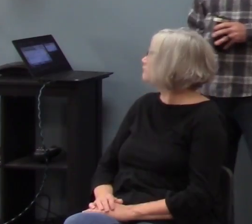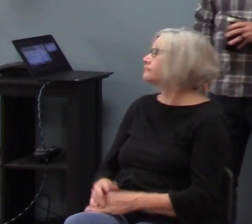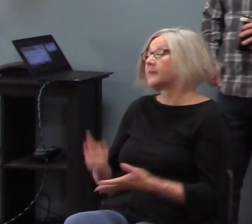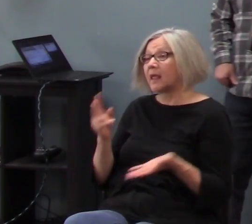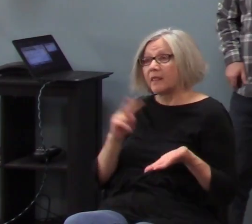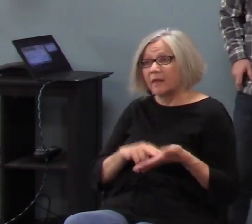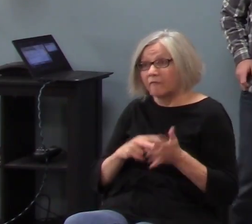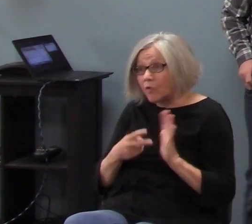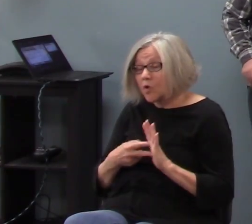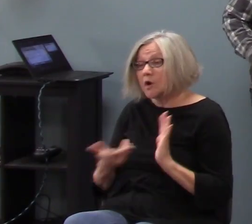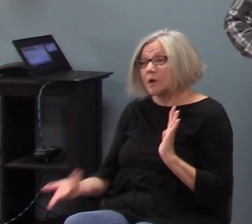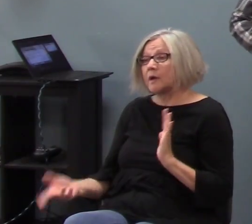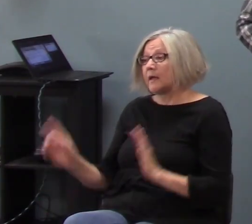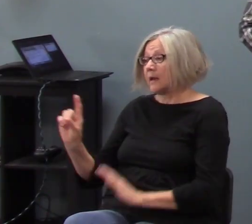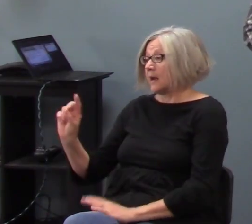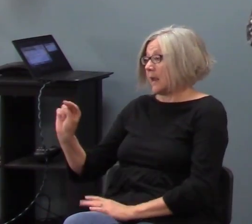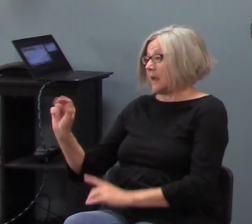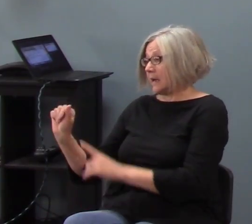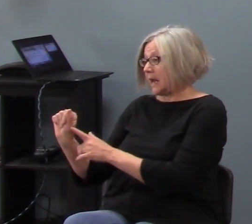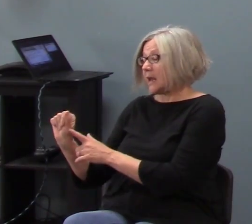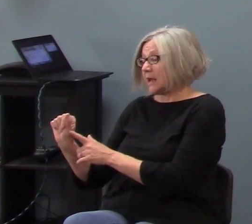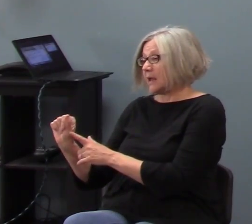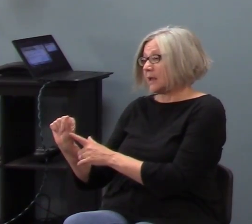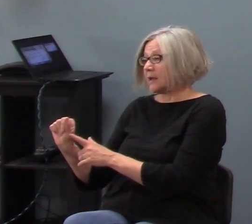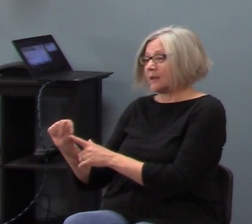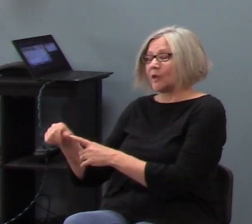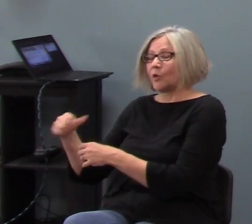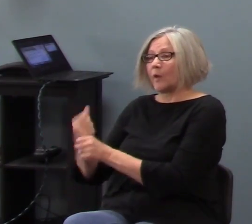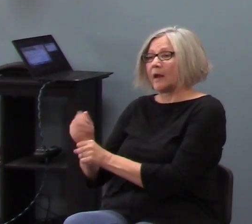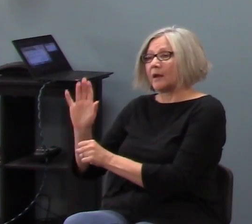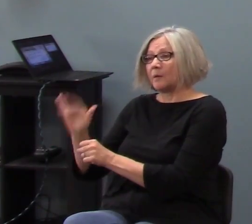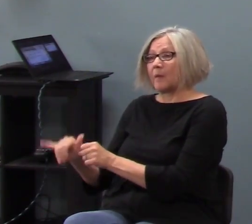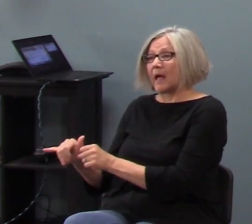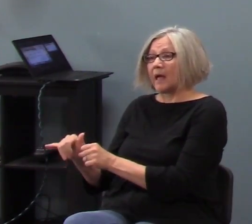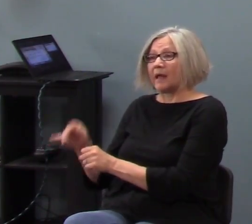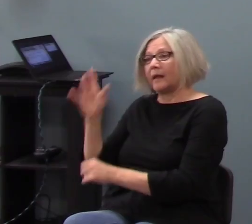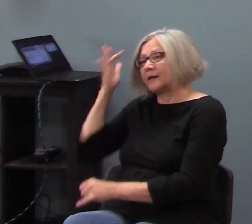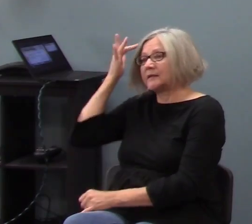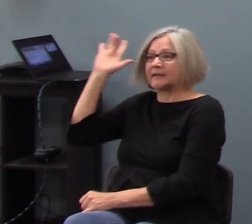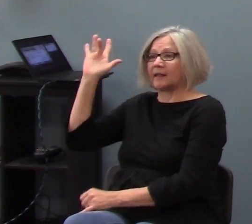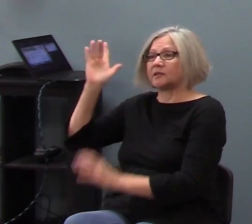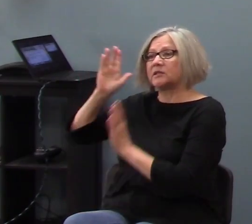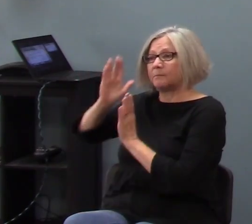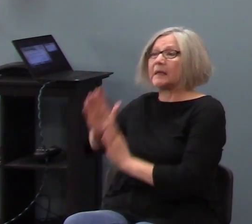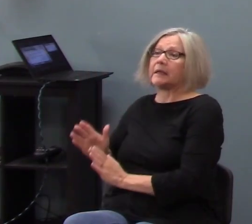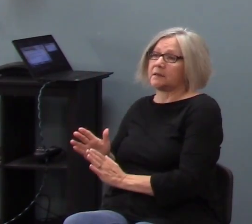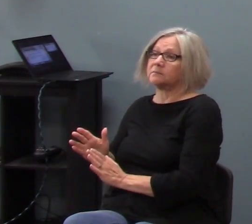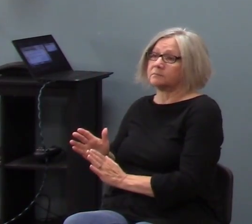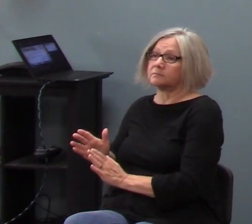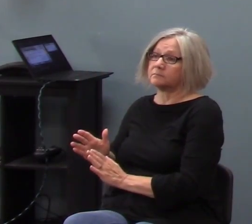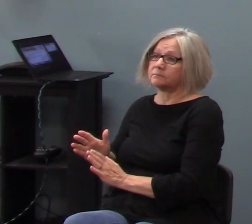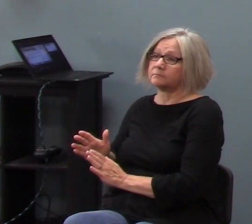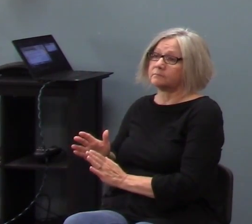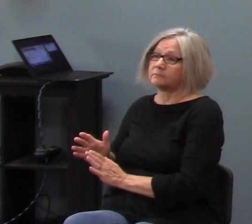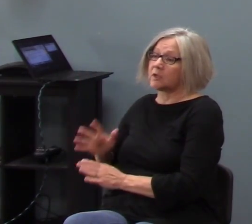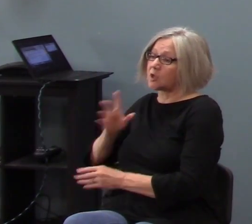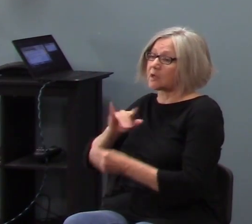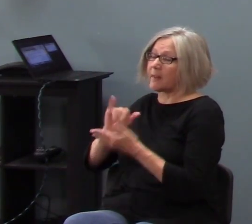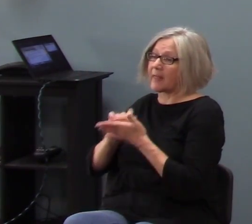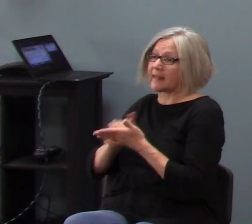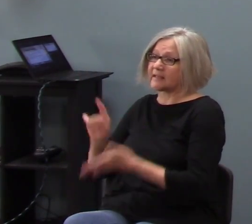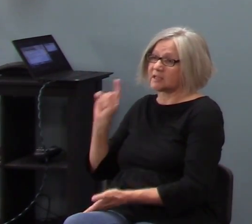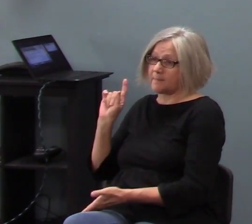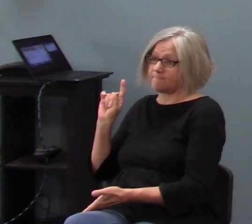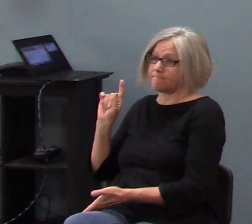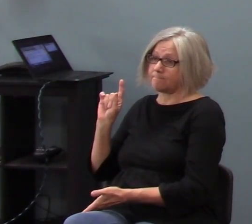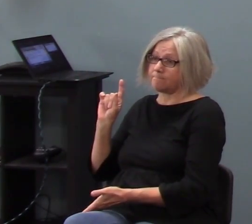Therefore, DNA must have been created by an intelligent being. And that's kind of what we talked about last time. And we talked about the math of why